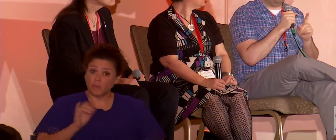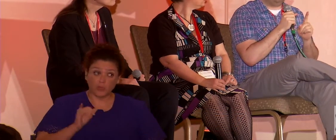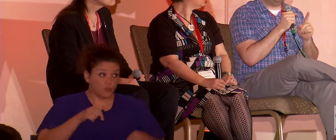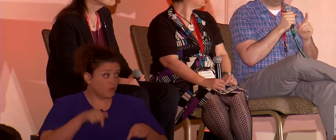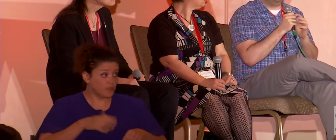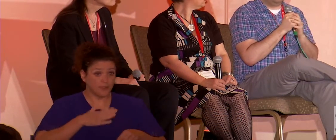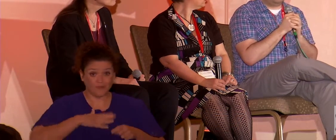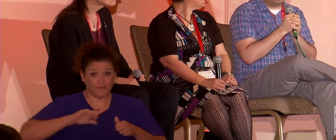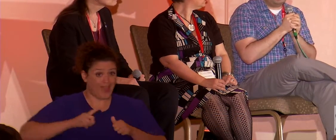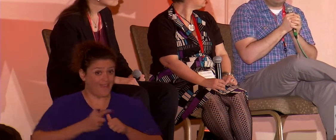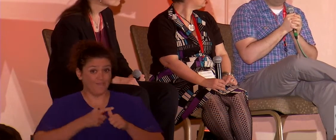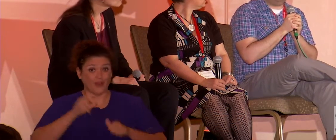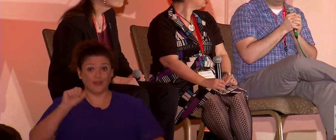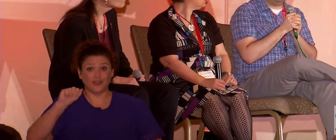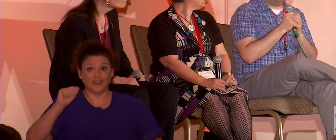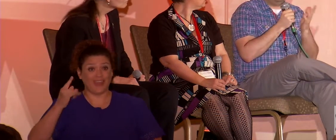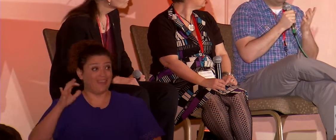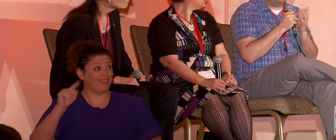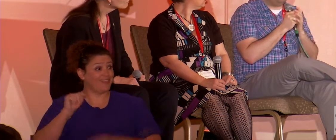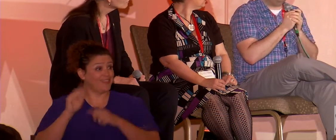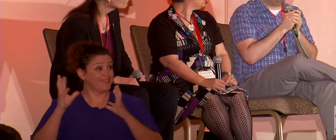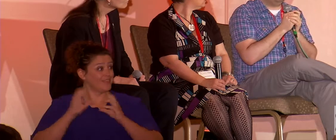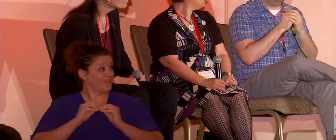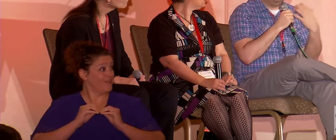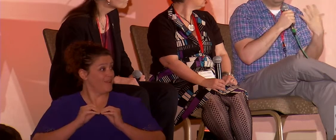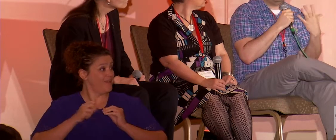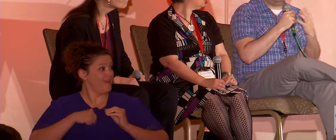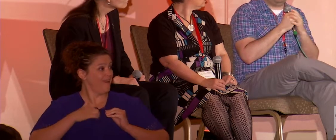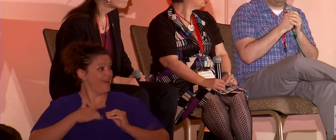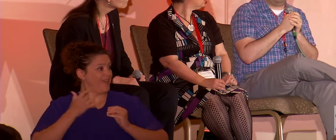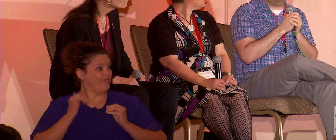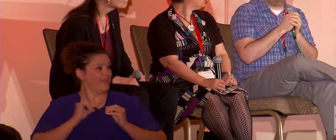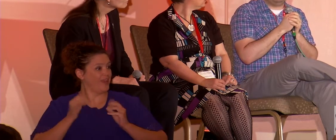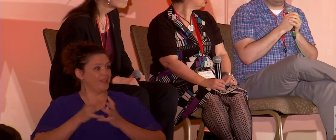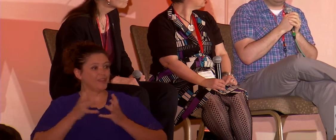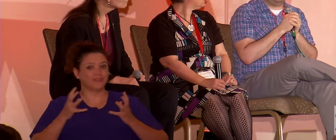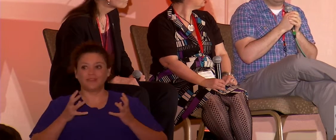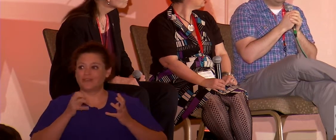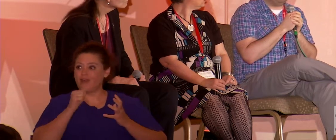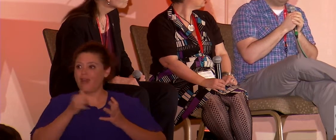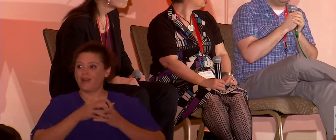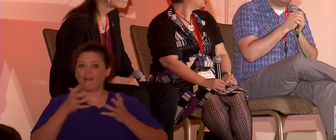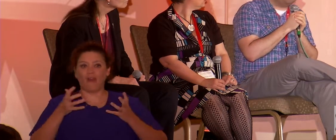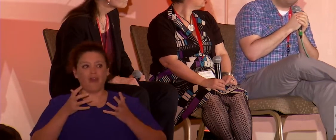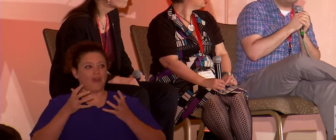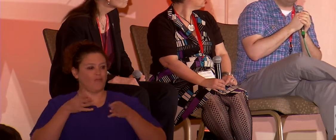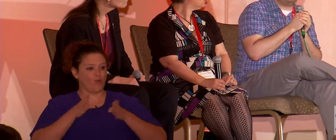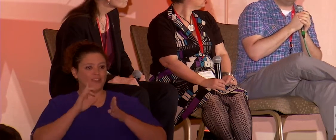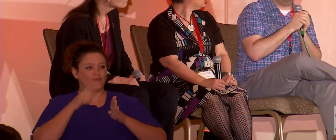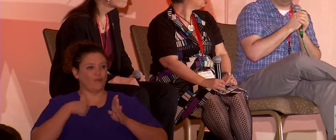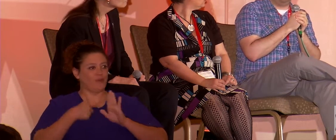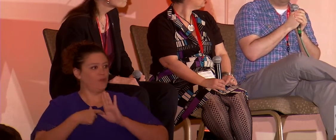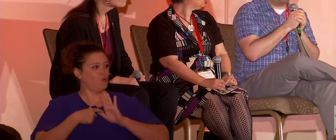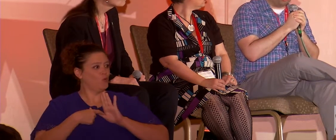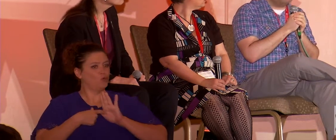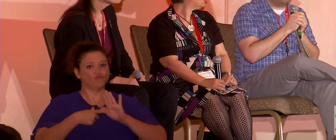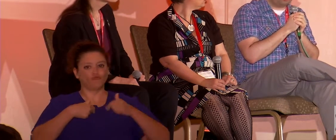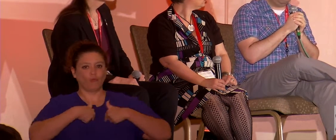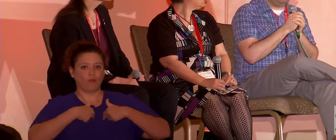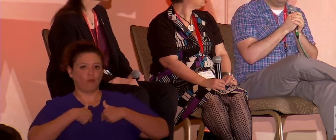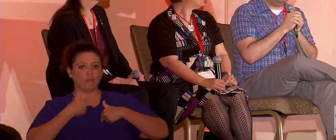atheist conference, and I kind of feel like there's not a lot of room for me to identify as LGBT. I kind of feel like LGBT people